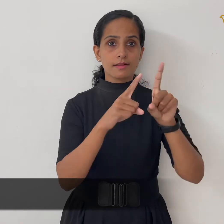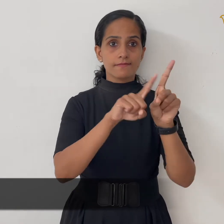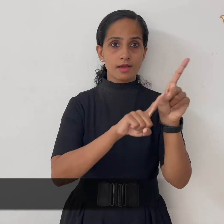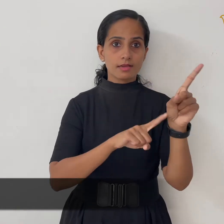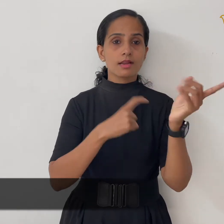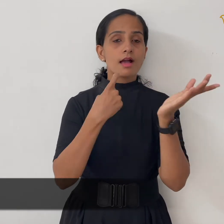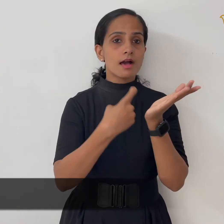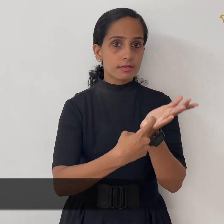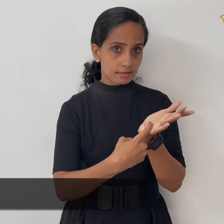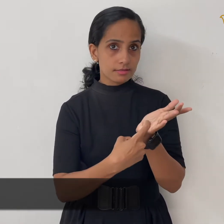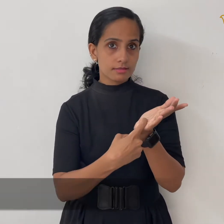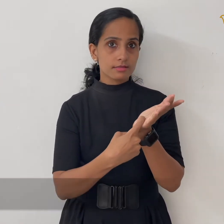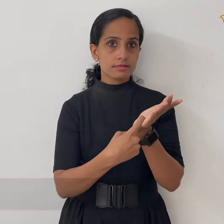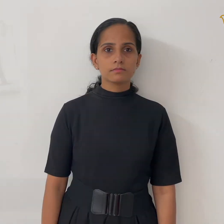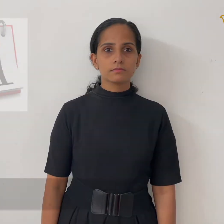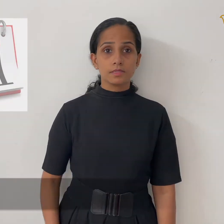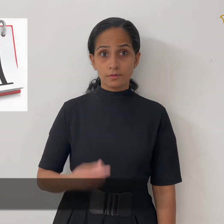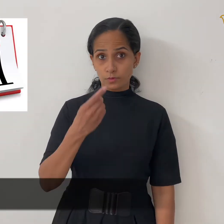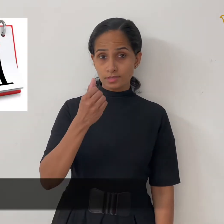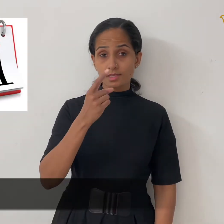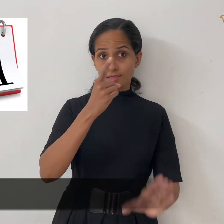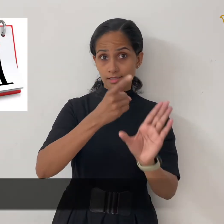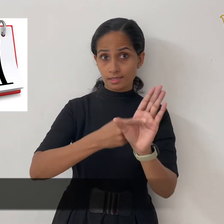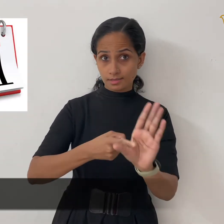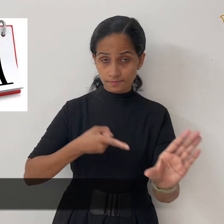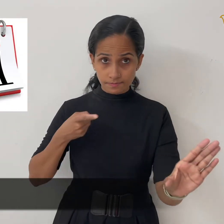Martyrs' Day, Financial Year.